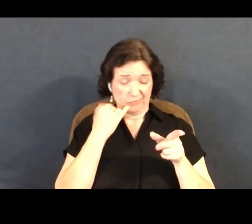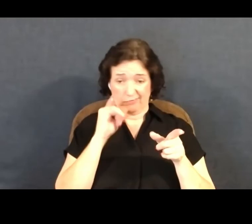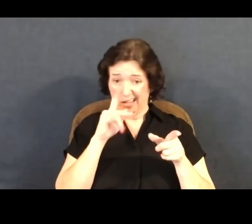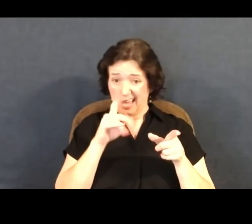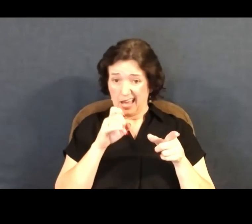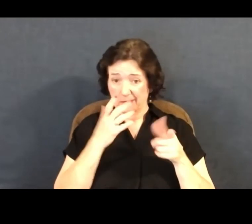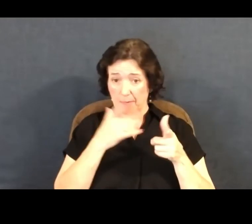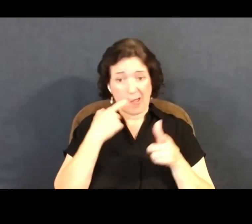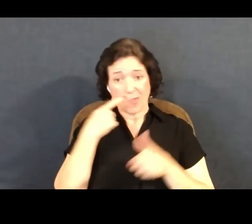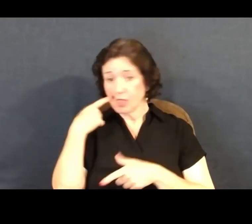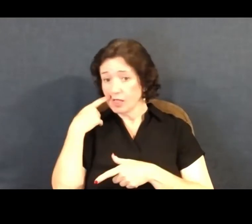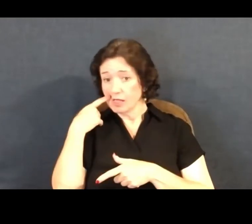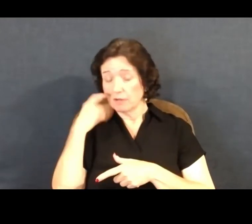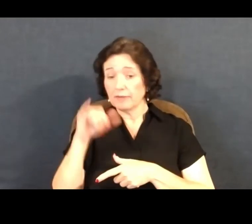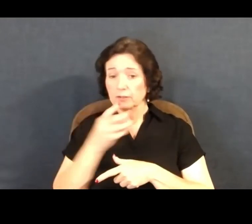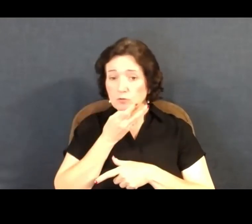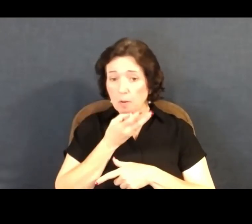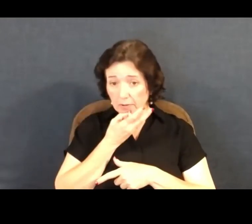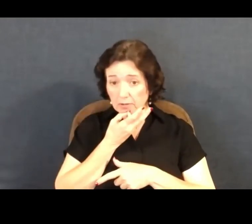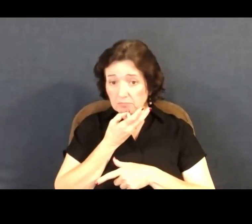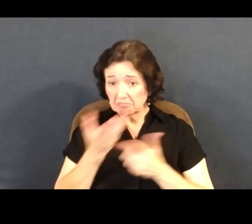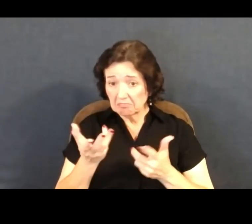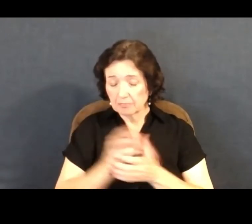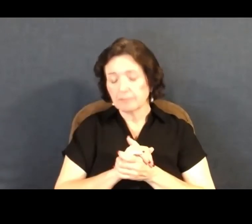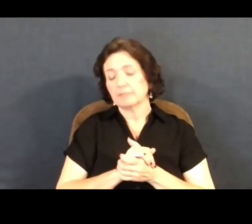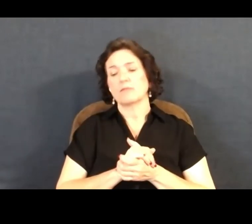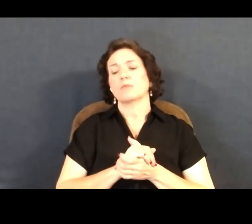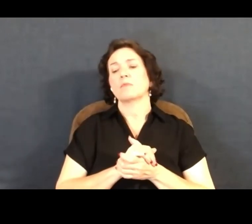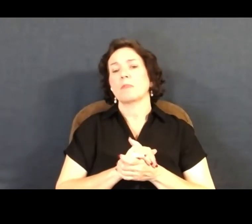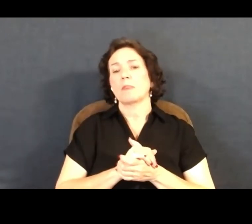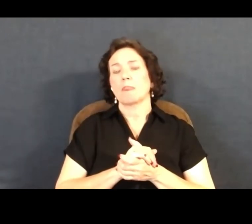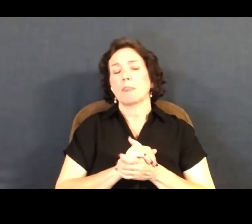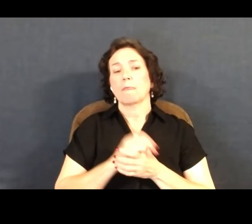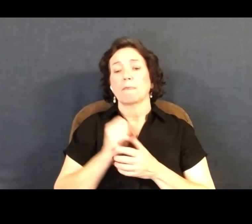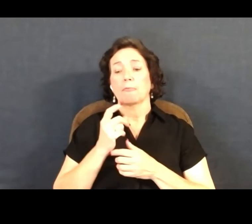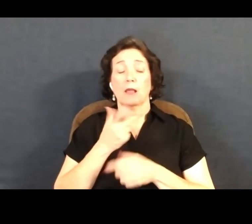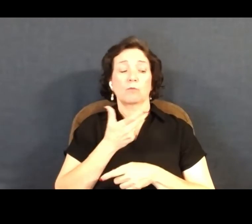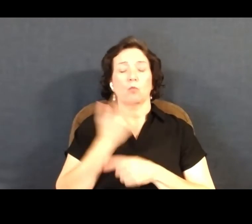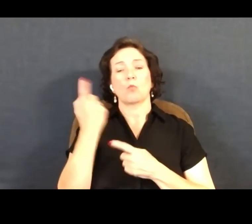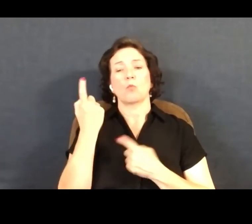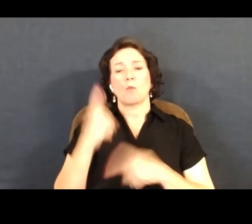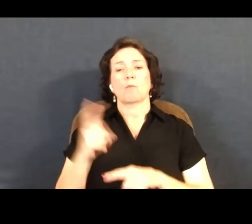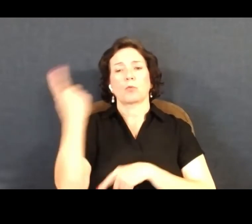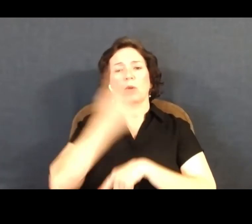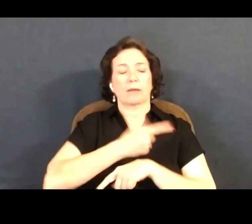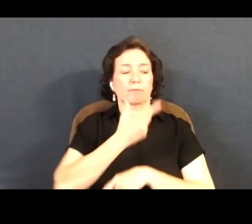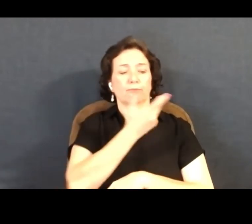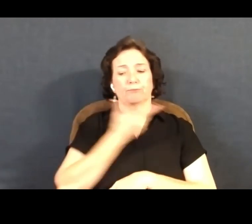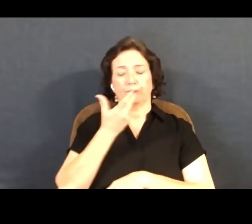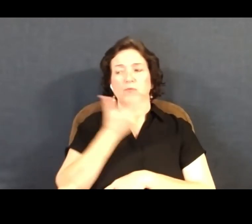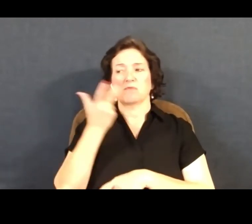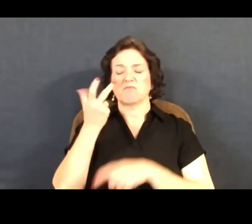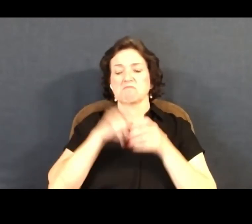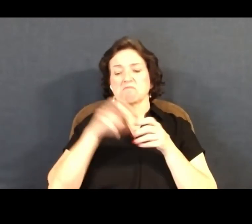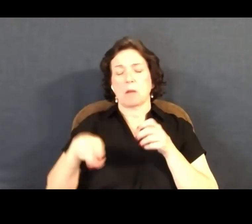maybe addicted to strawberries. Well, one day my brother Ike and Fred and I got off the big yellow bus that brought us home from school,